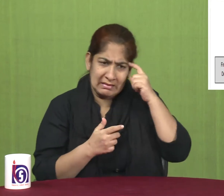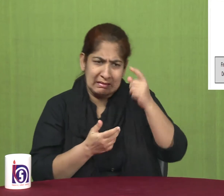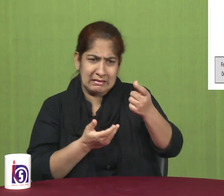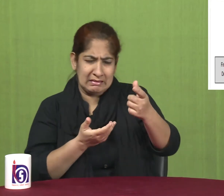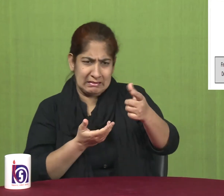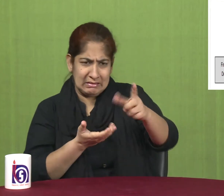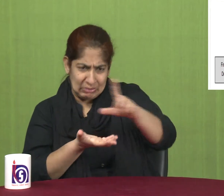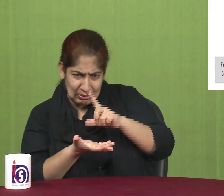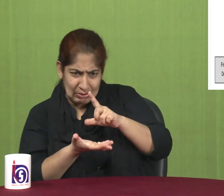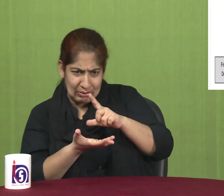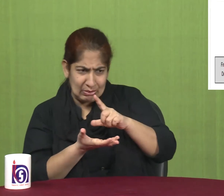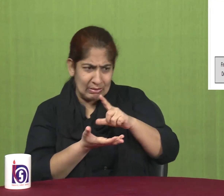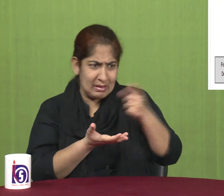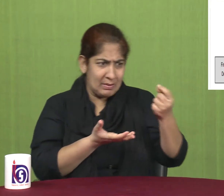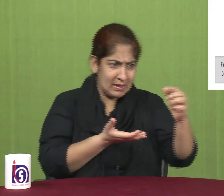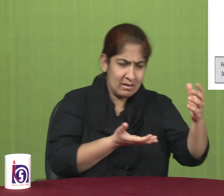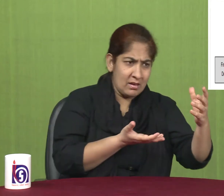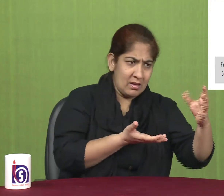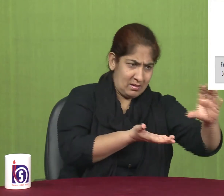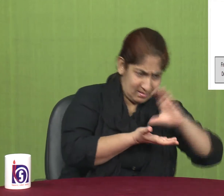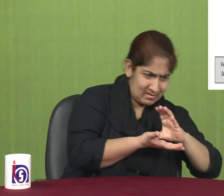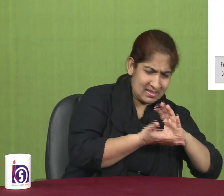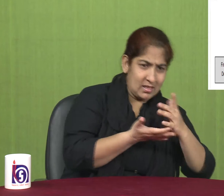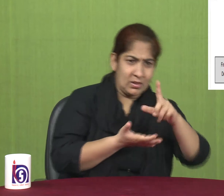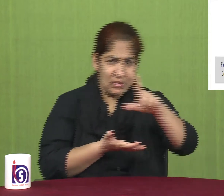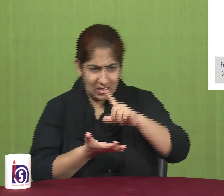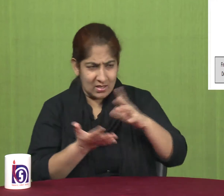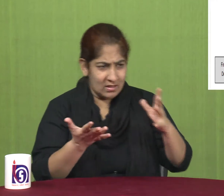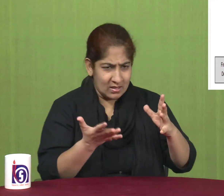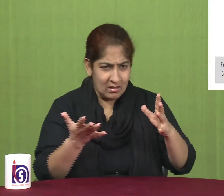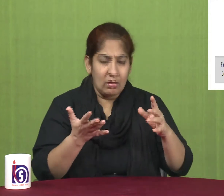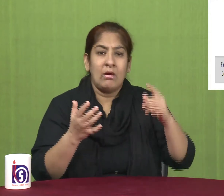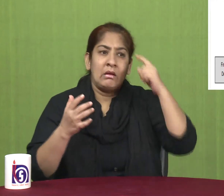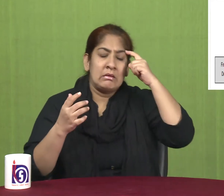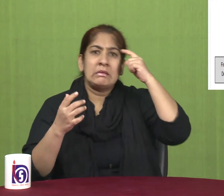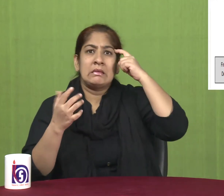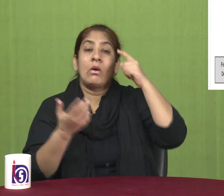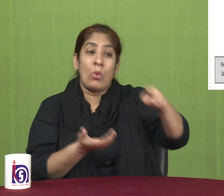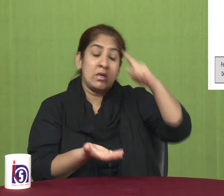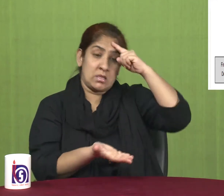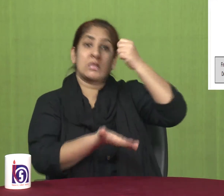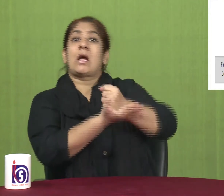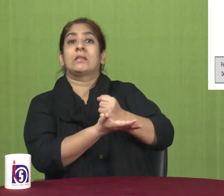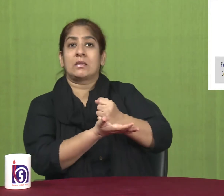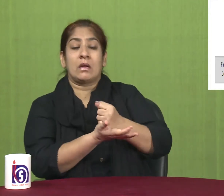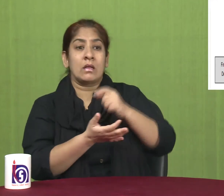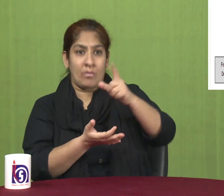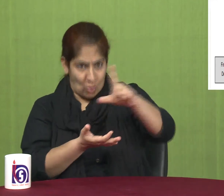So, the decision about the investment, money or any related thing, that